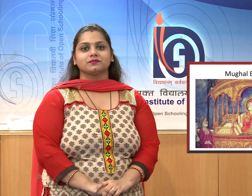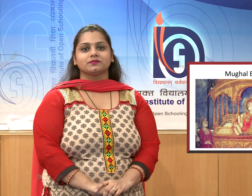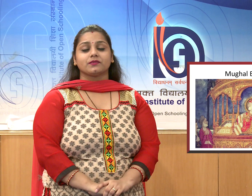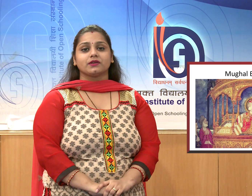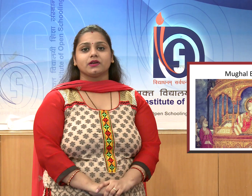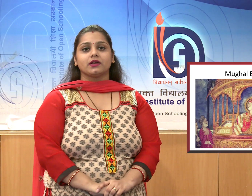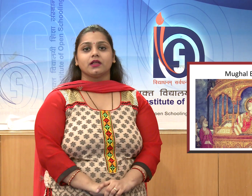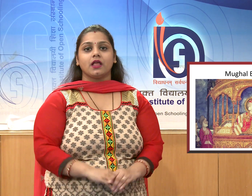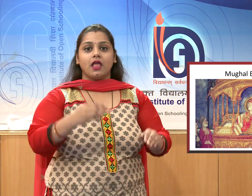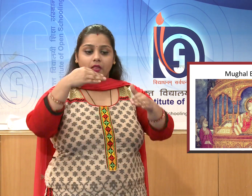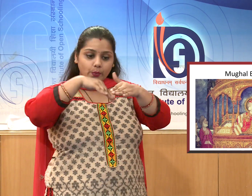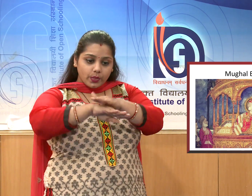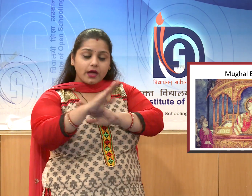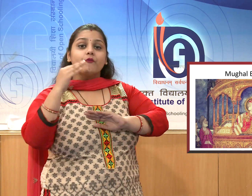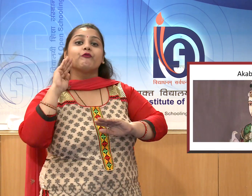particularly in the reign of Akbar.